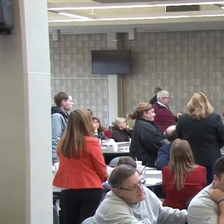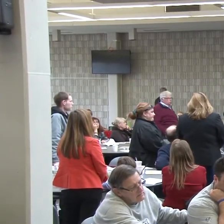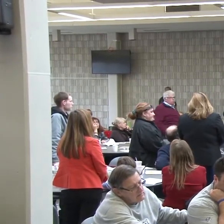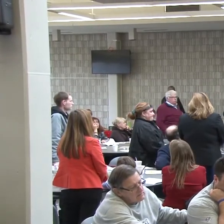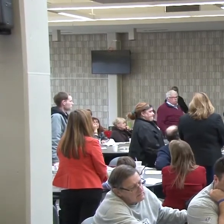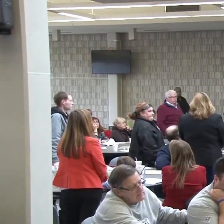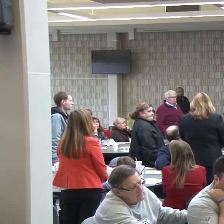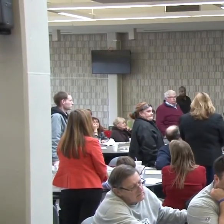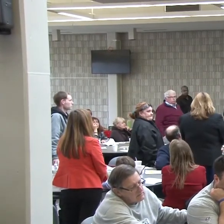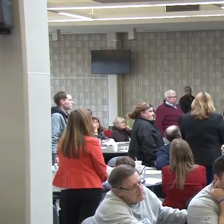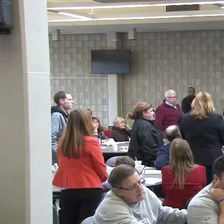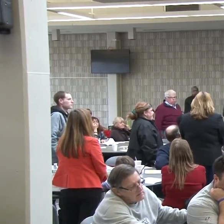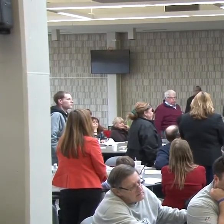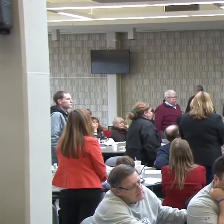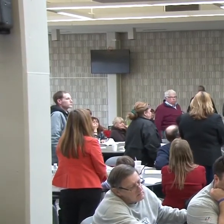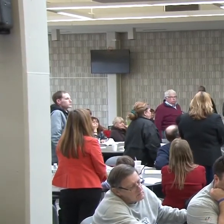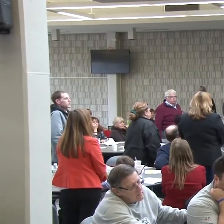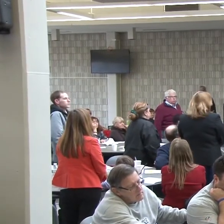please stand?